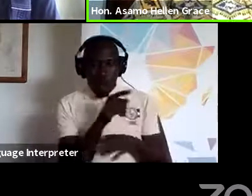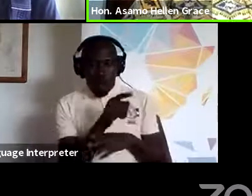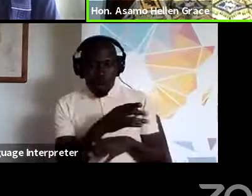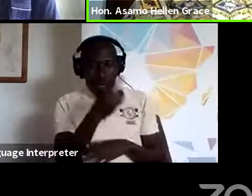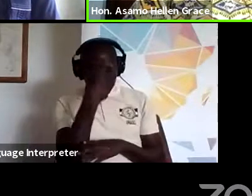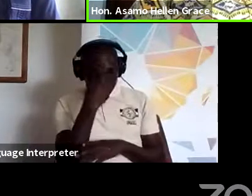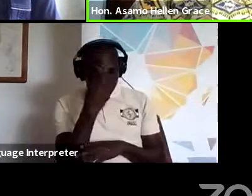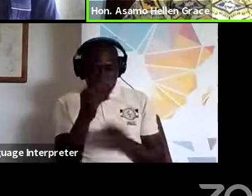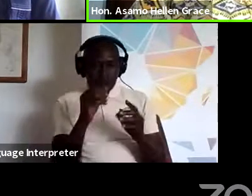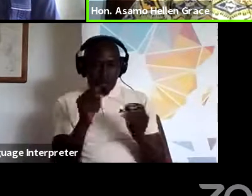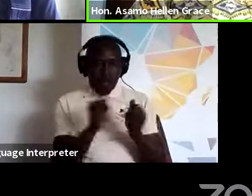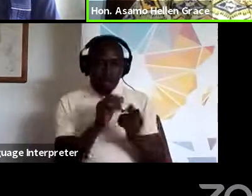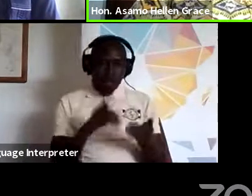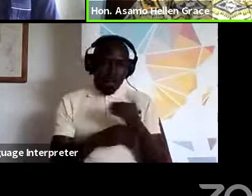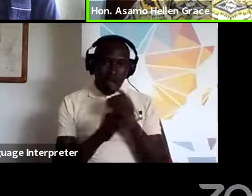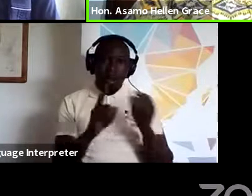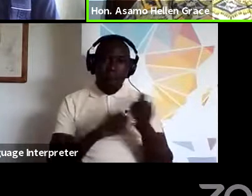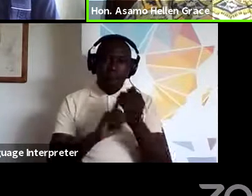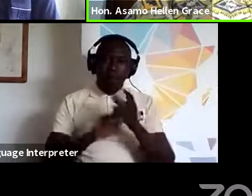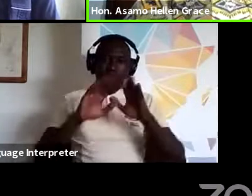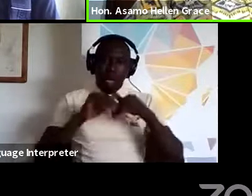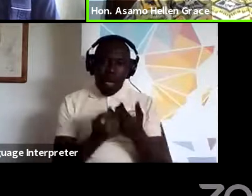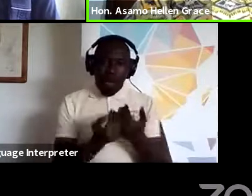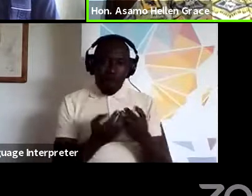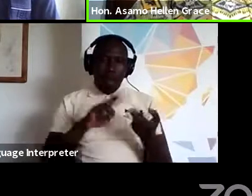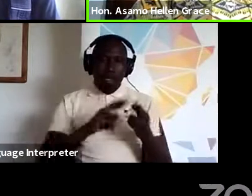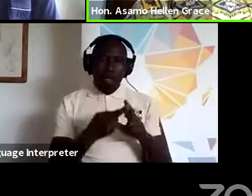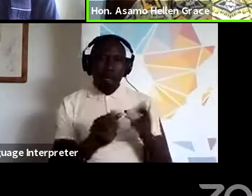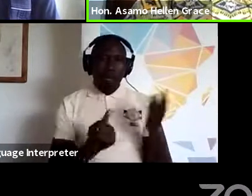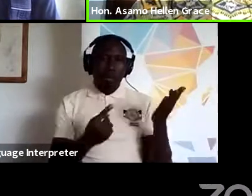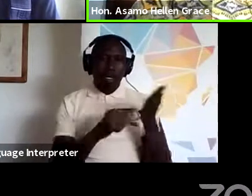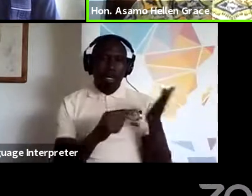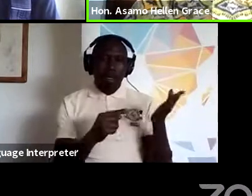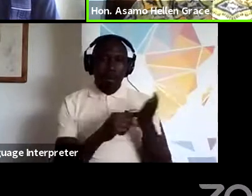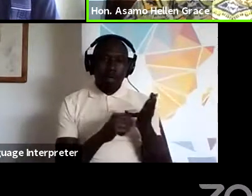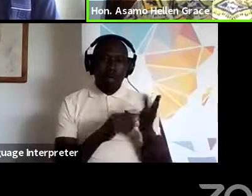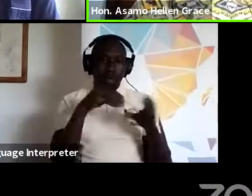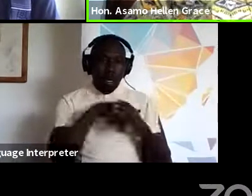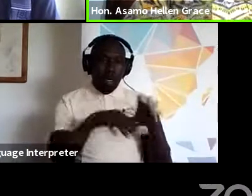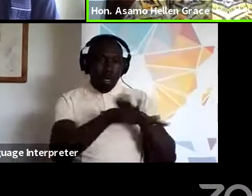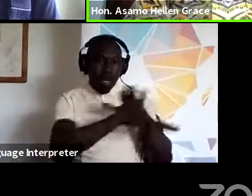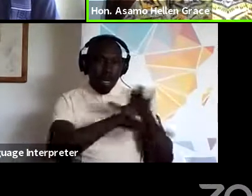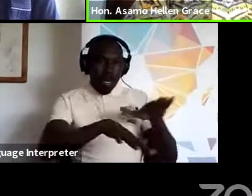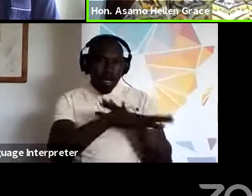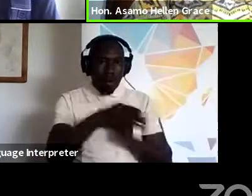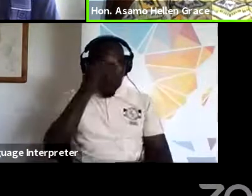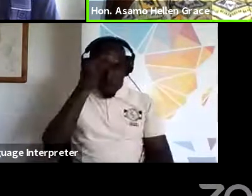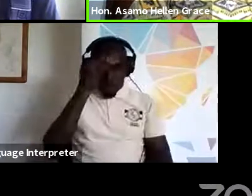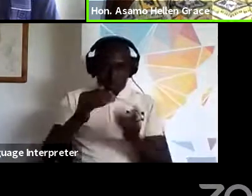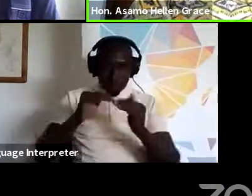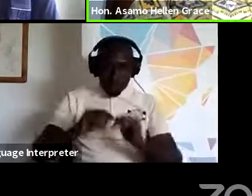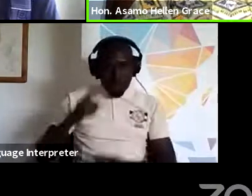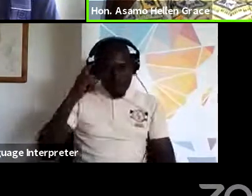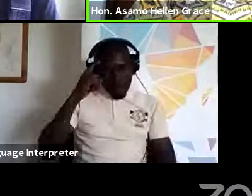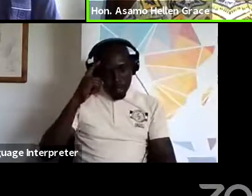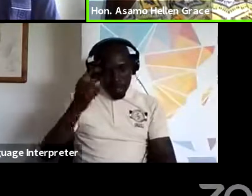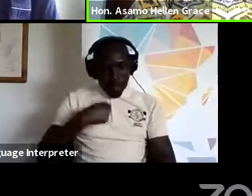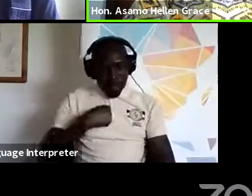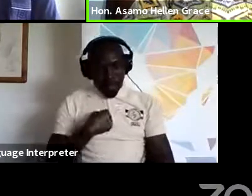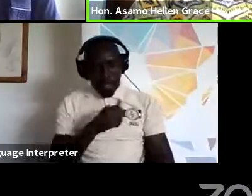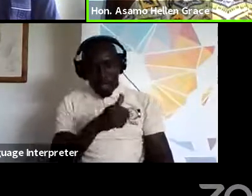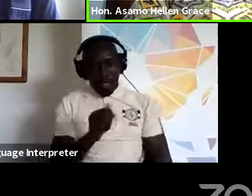with disability going to benefit as far as technology is concerned in the learning environment. And I think for me, the other issue